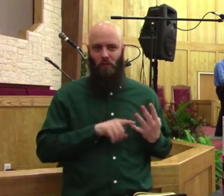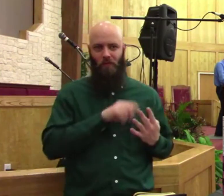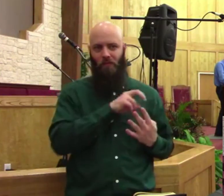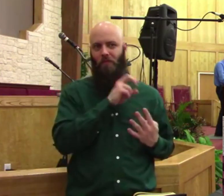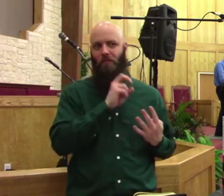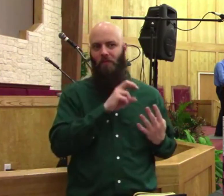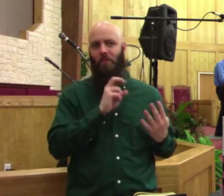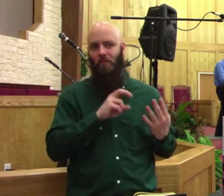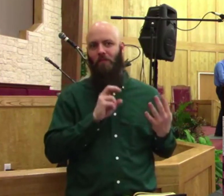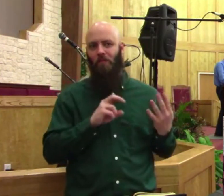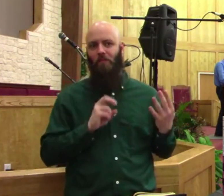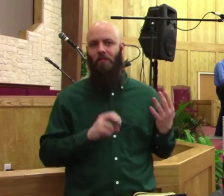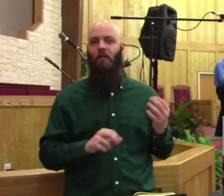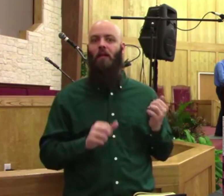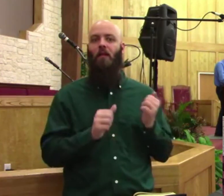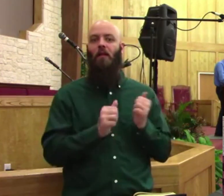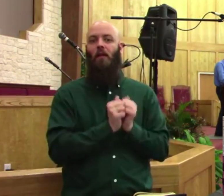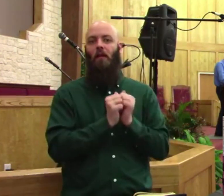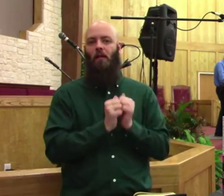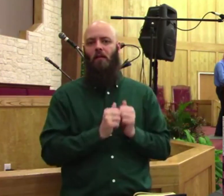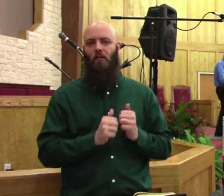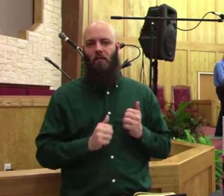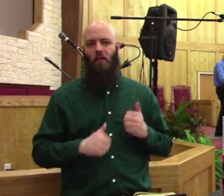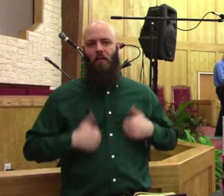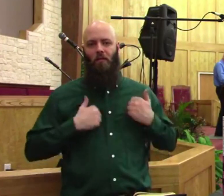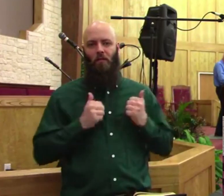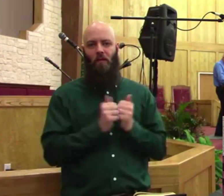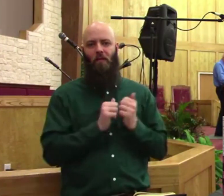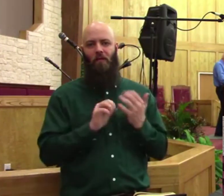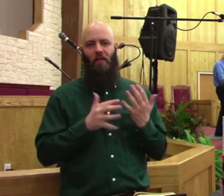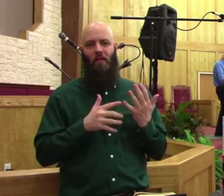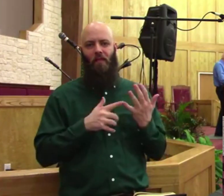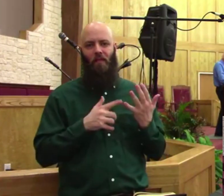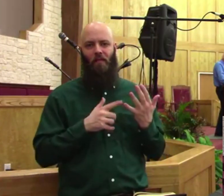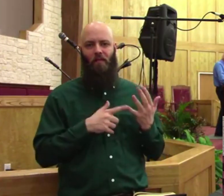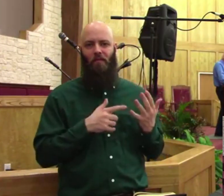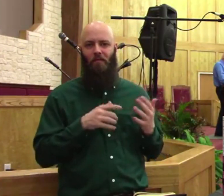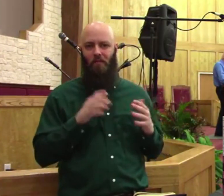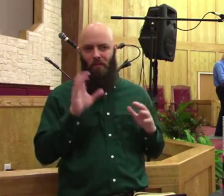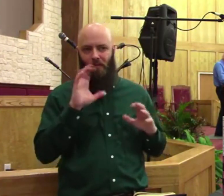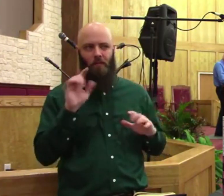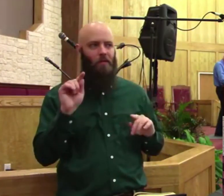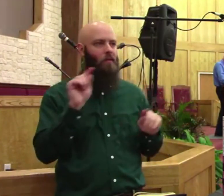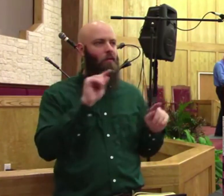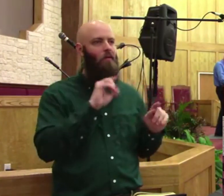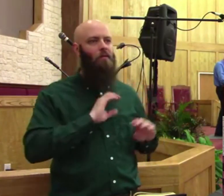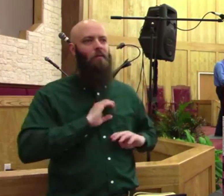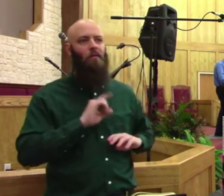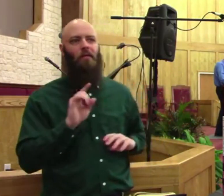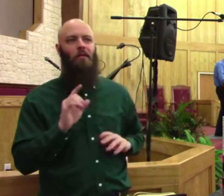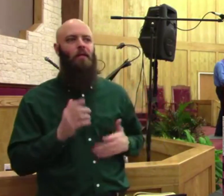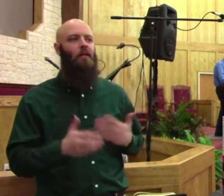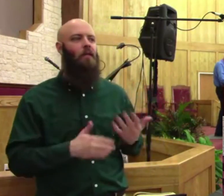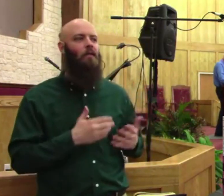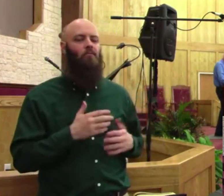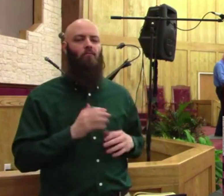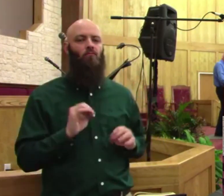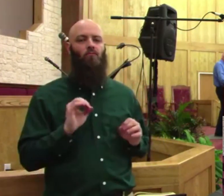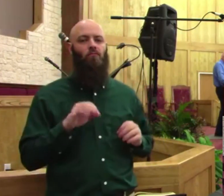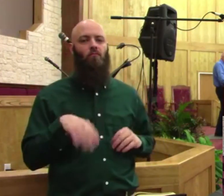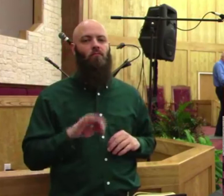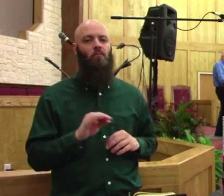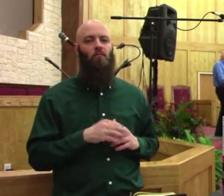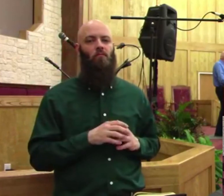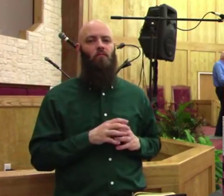fifth, looking for satisfaction and going in the same places and never finding it. You